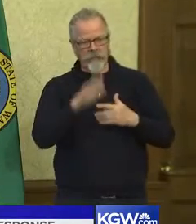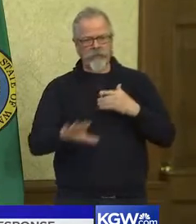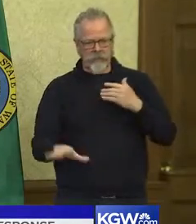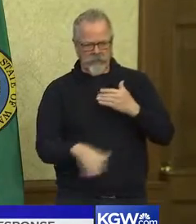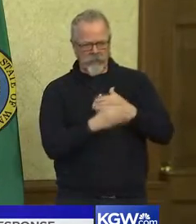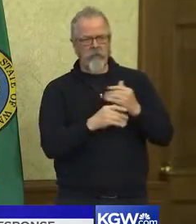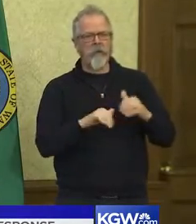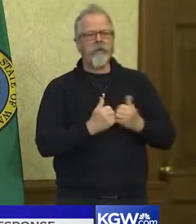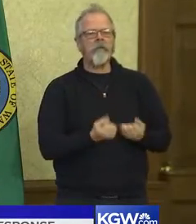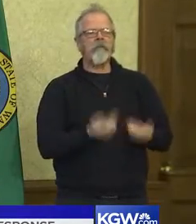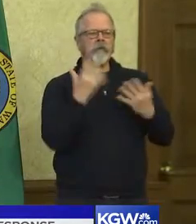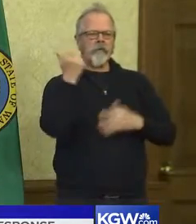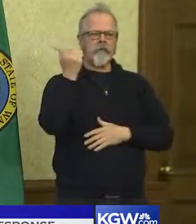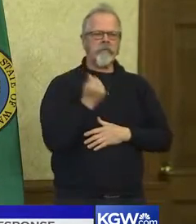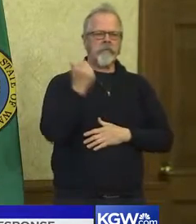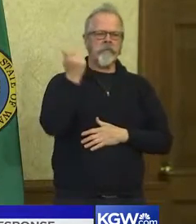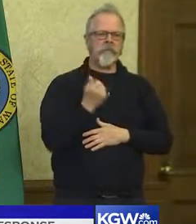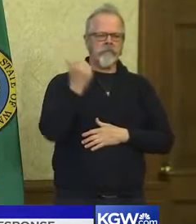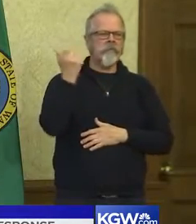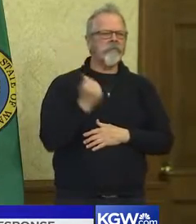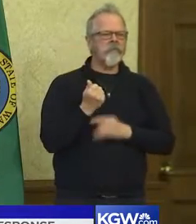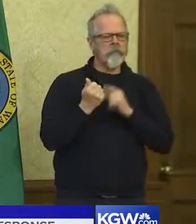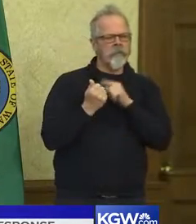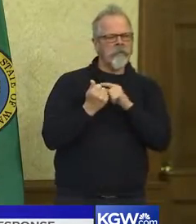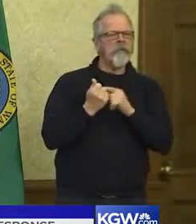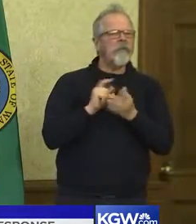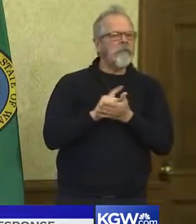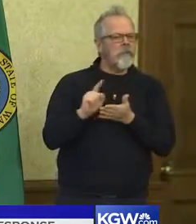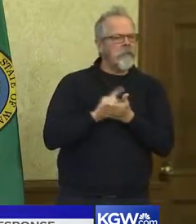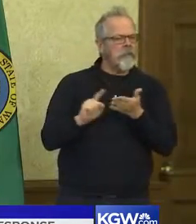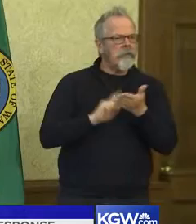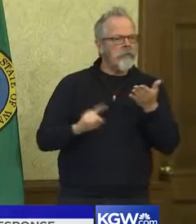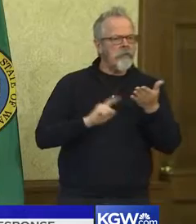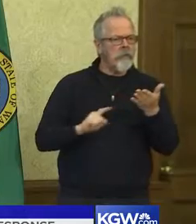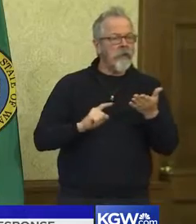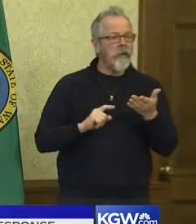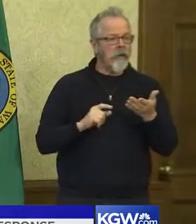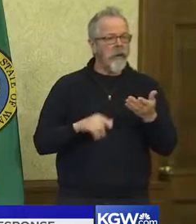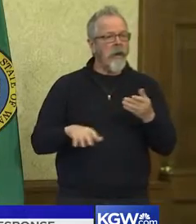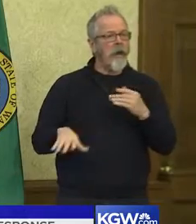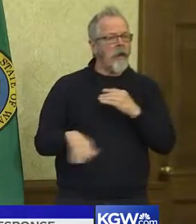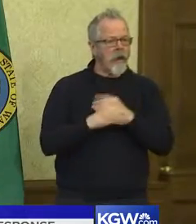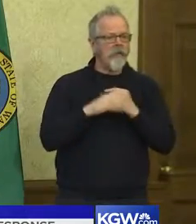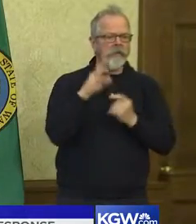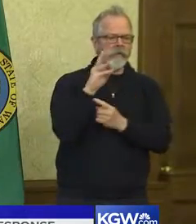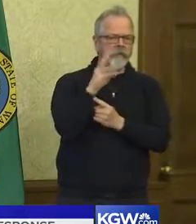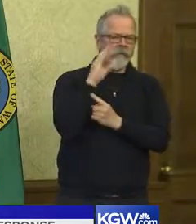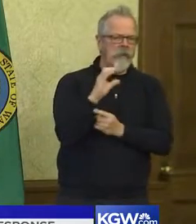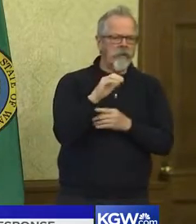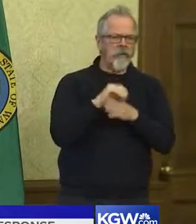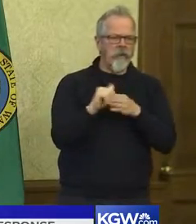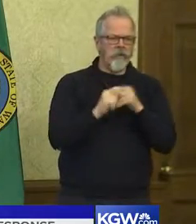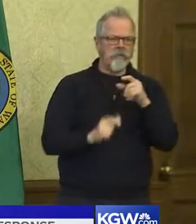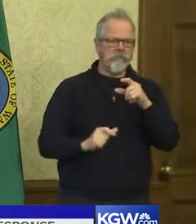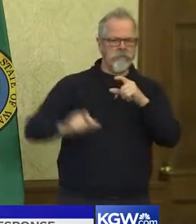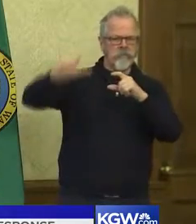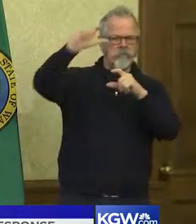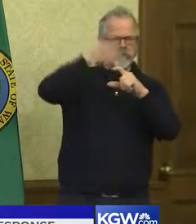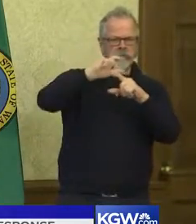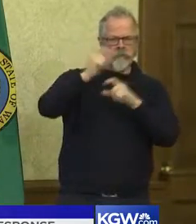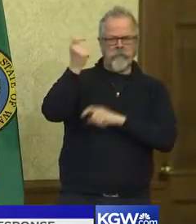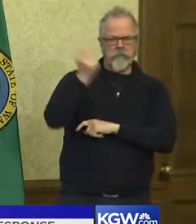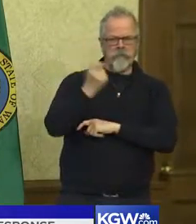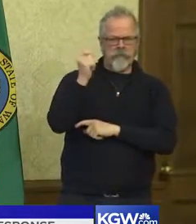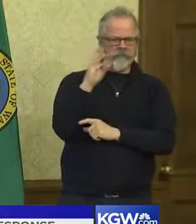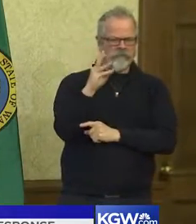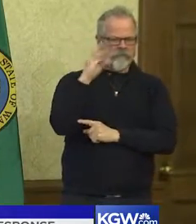work program where businesses have reduced hours but used unemployment insurance to provide partial wage replacement. The third key provision